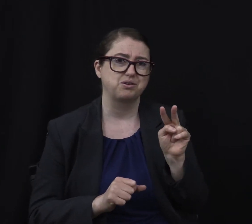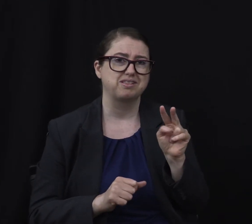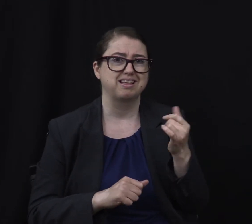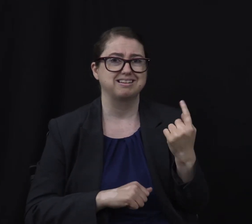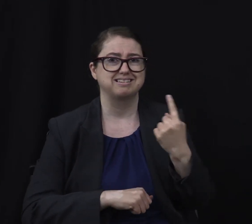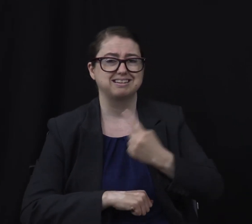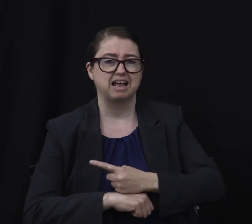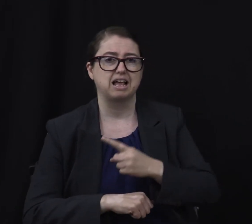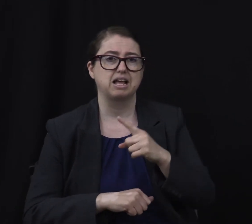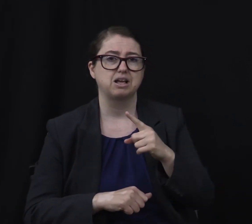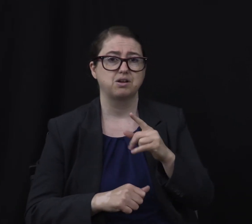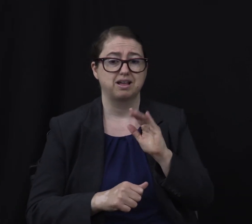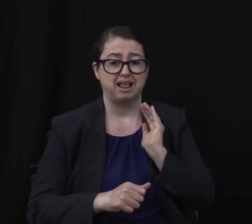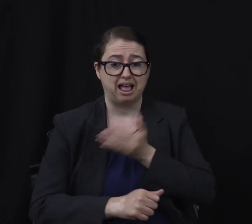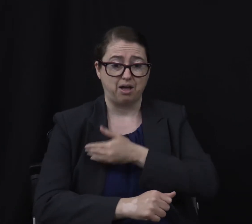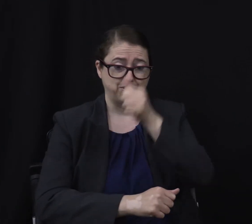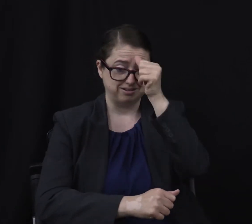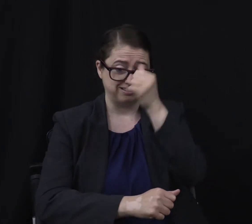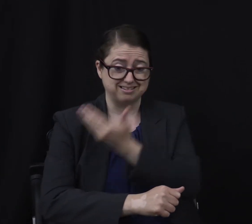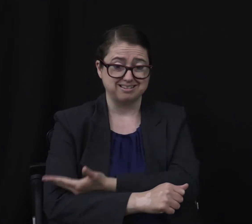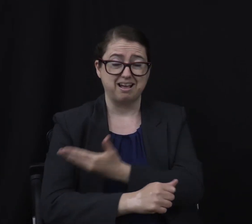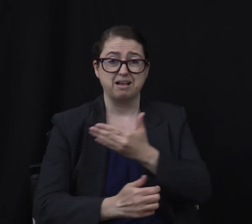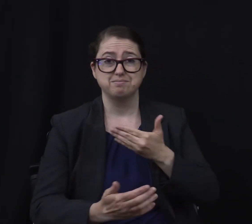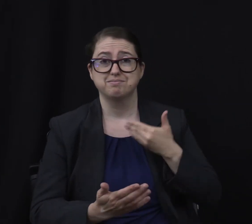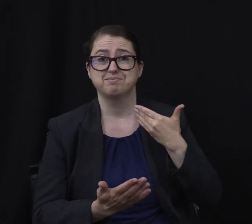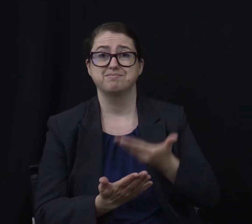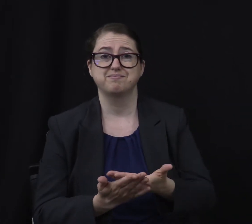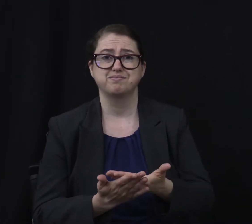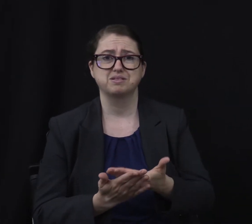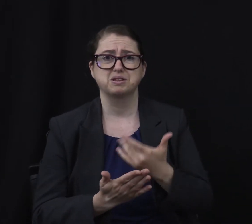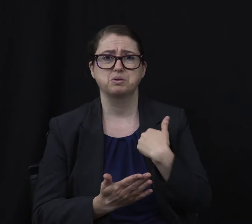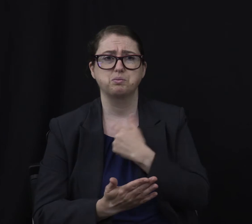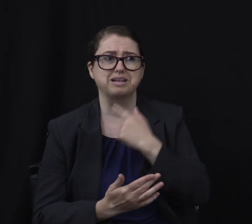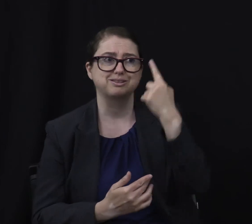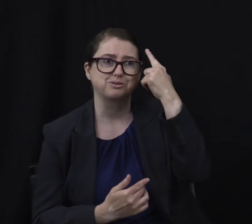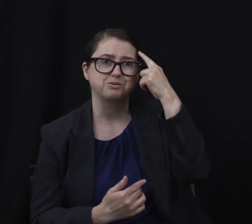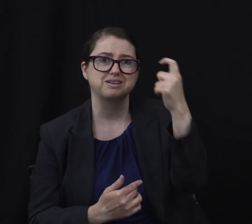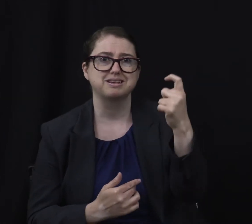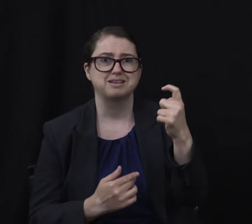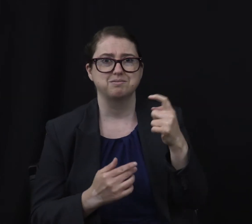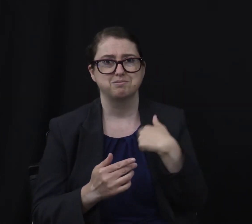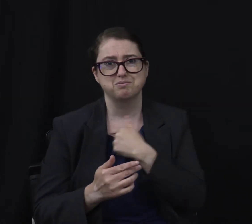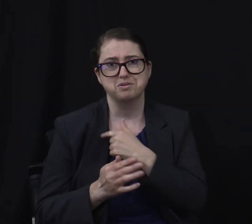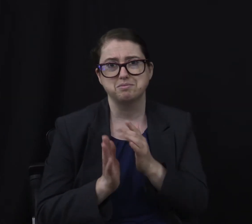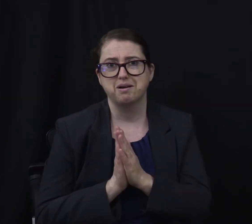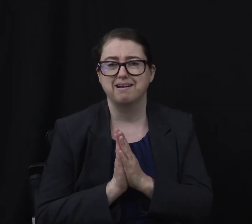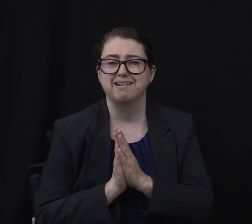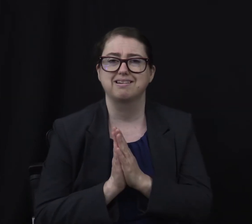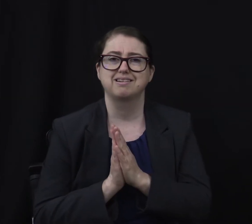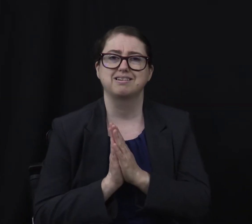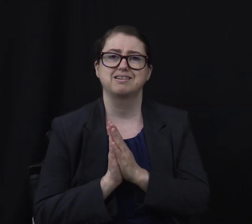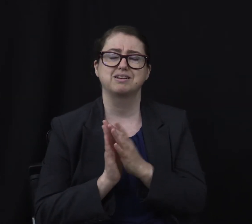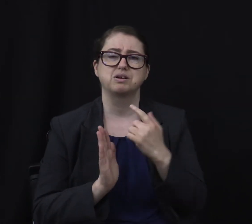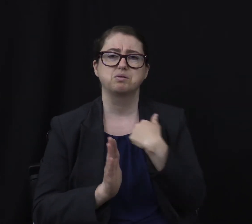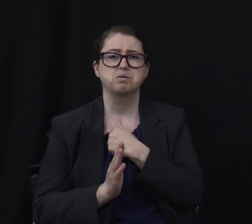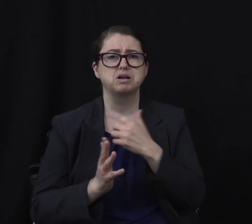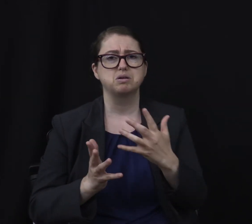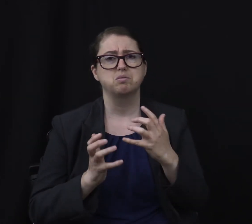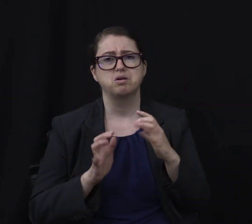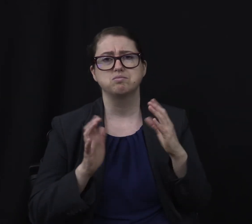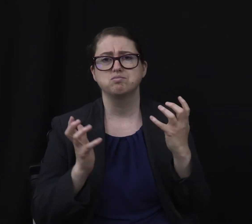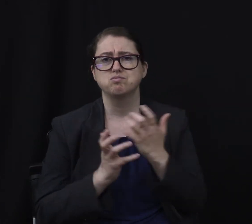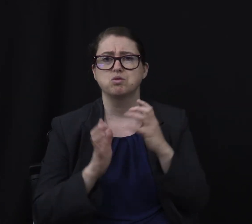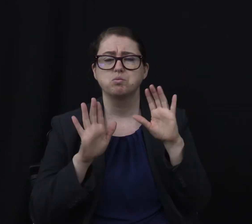comes. We dream of these things. We pray for great things. And